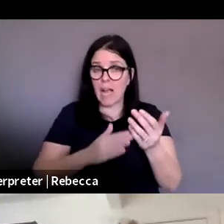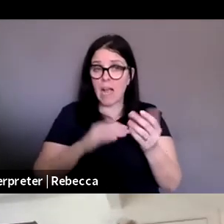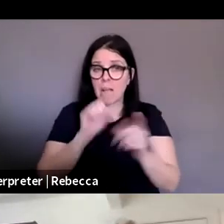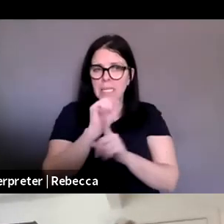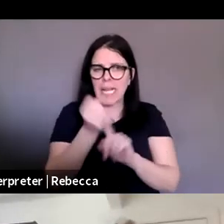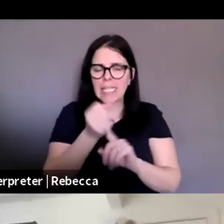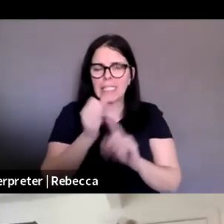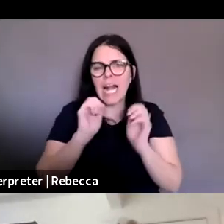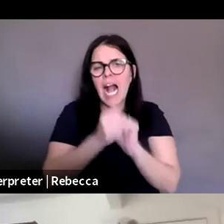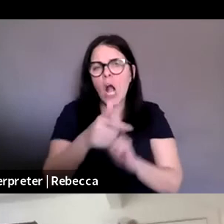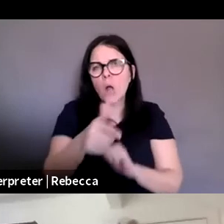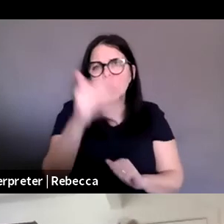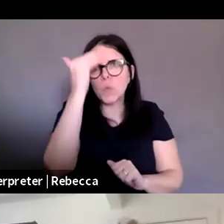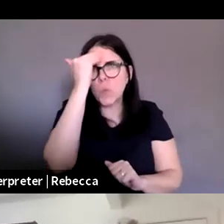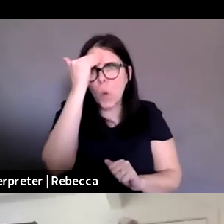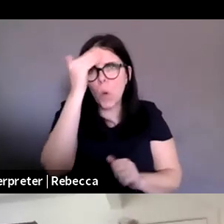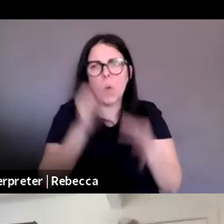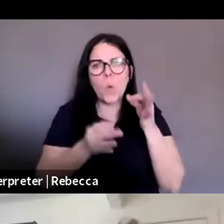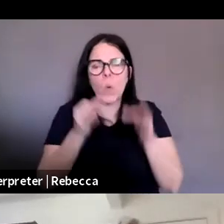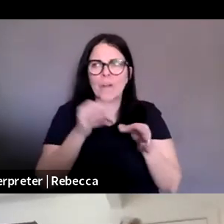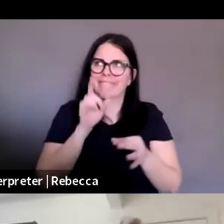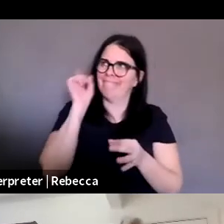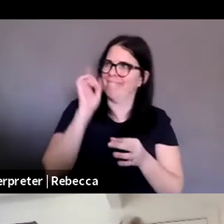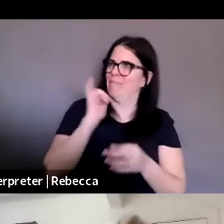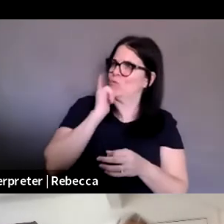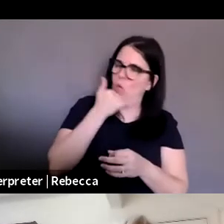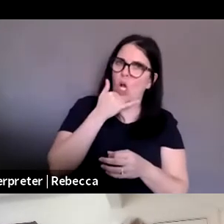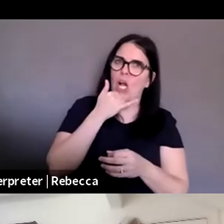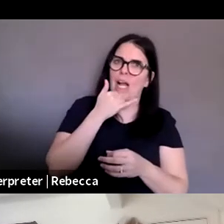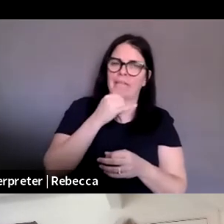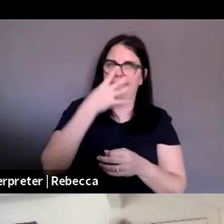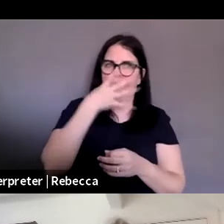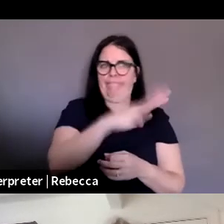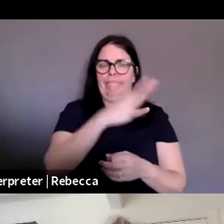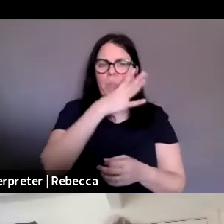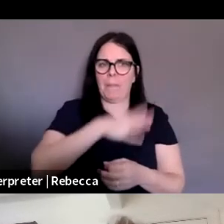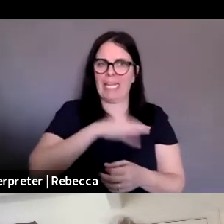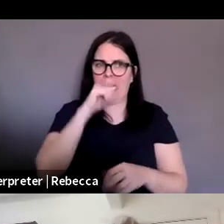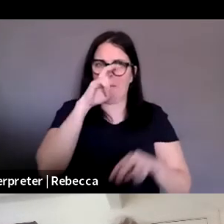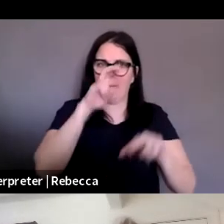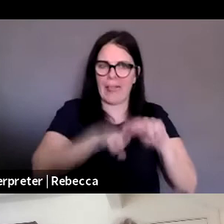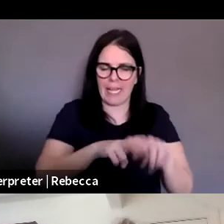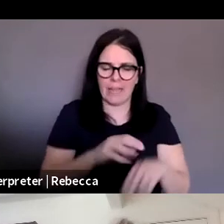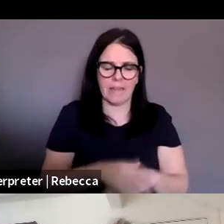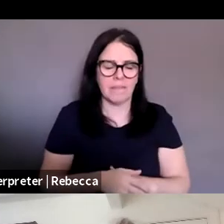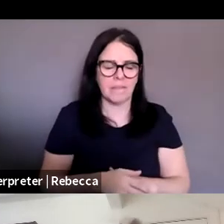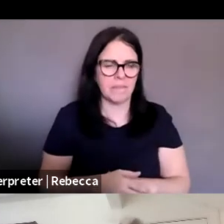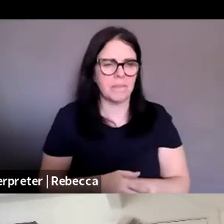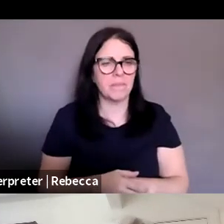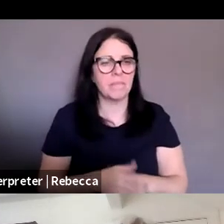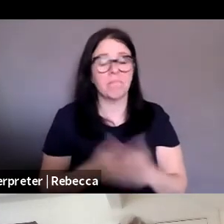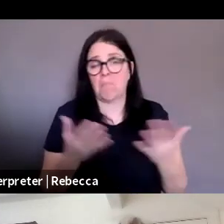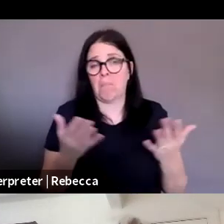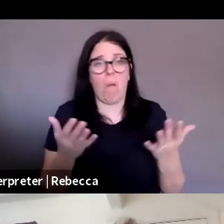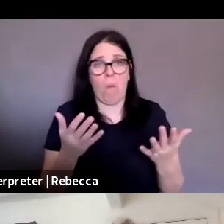disbelieving women alleging abuse? Well, we don't. Certainly the study does not prove one